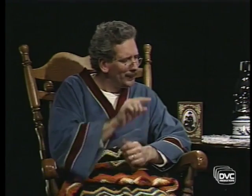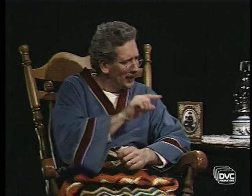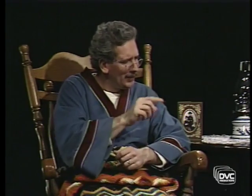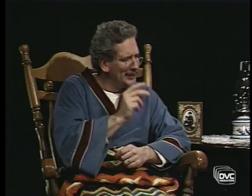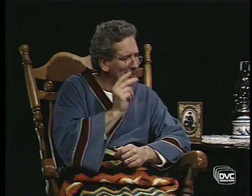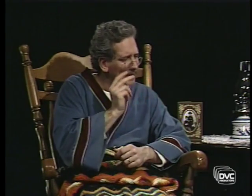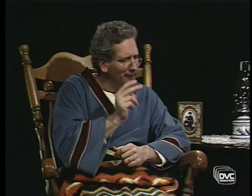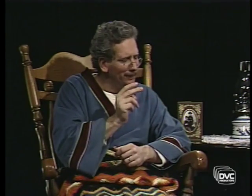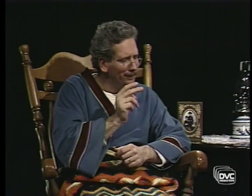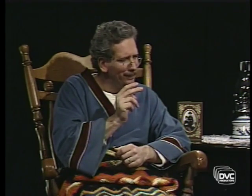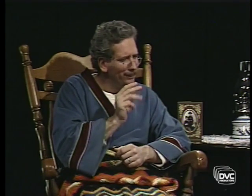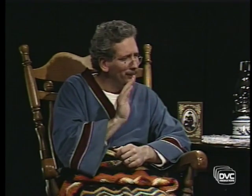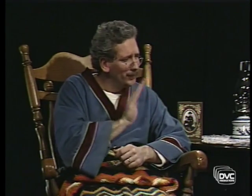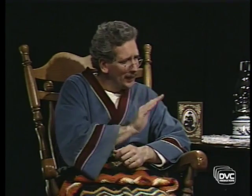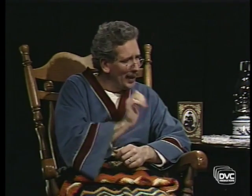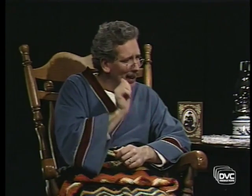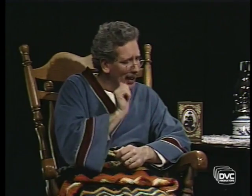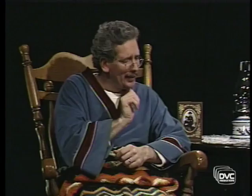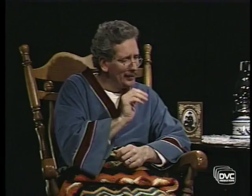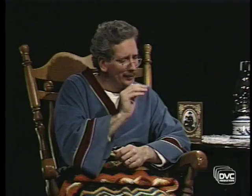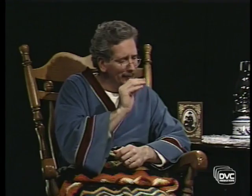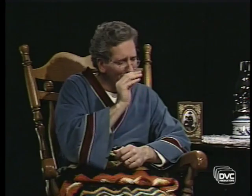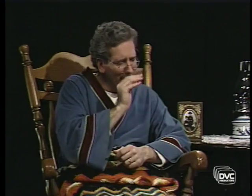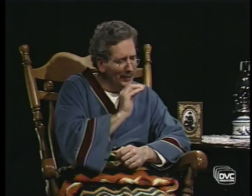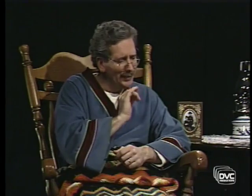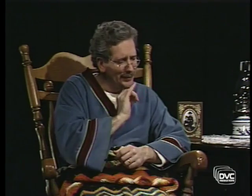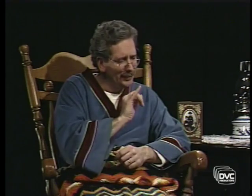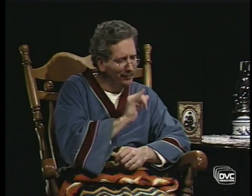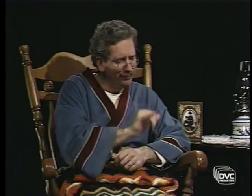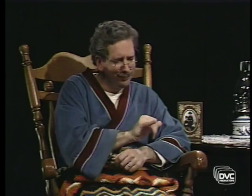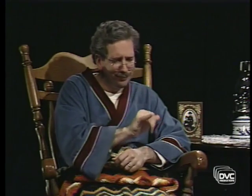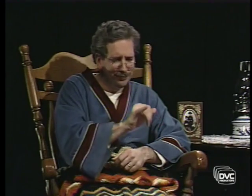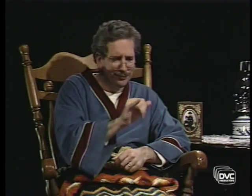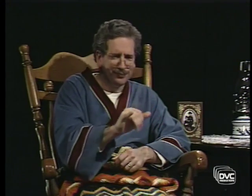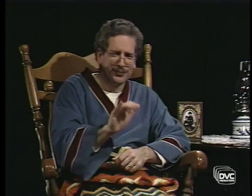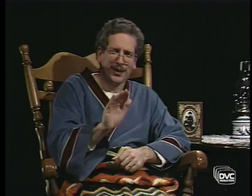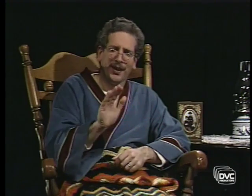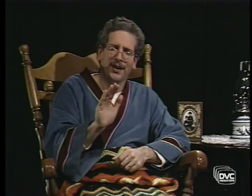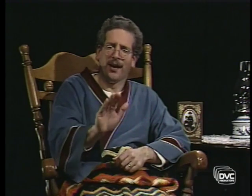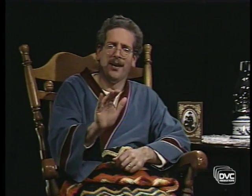strength you see your aunt Bera is like her